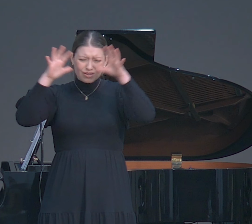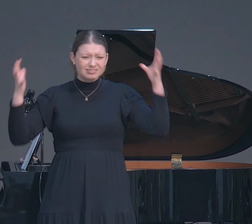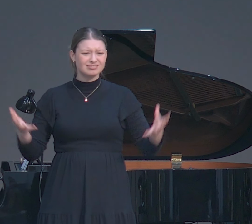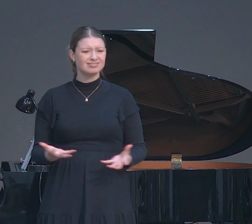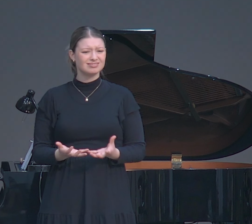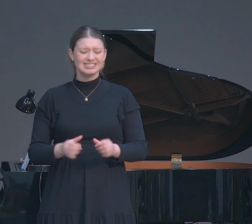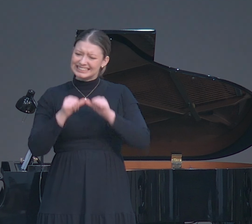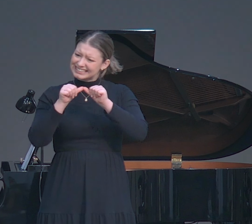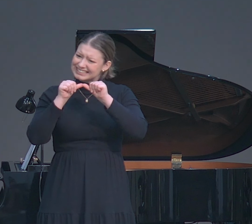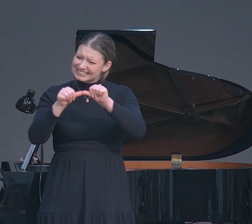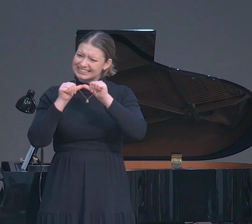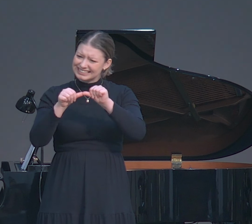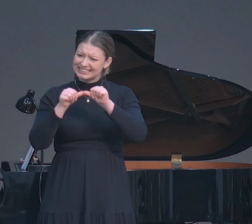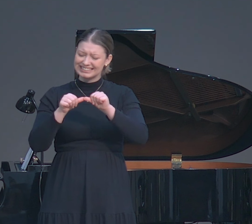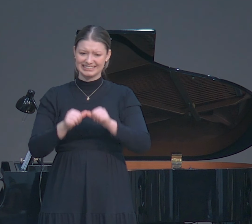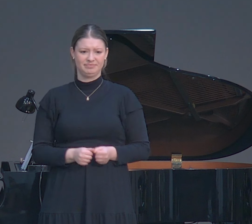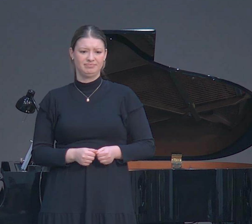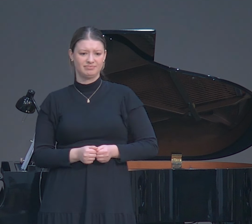Keep it going.